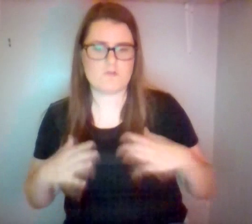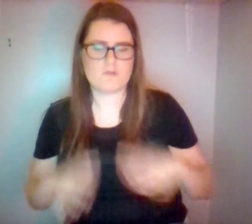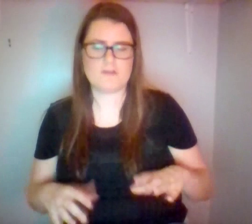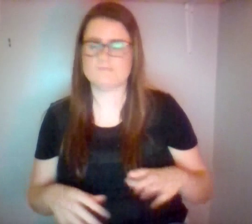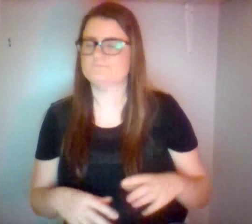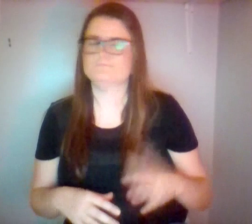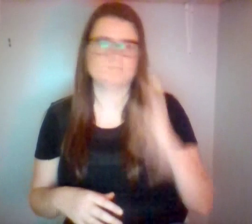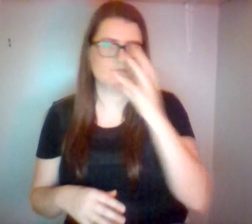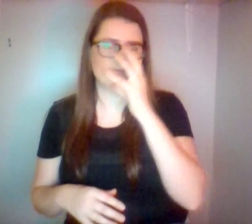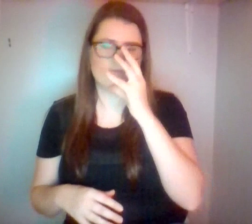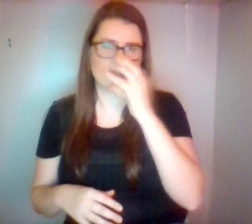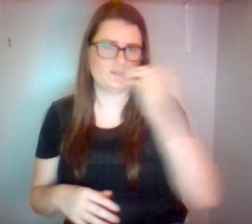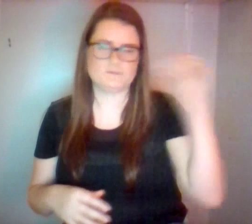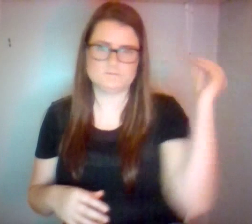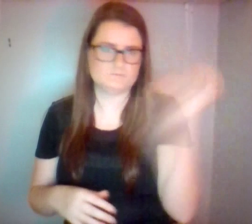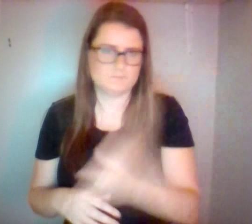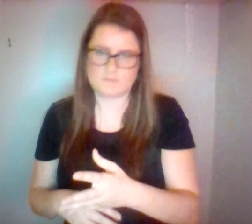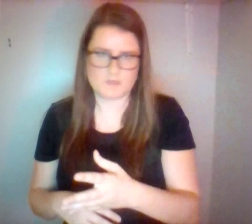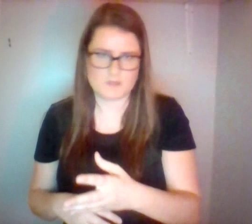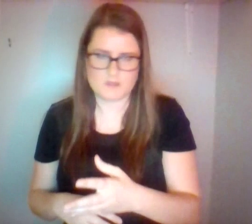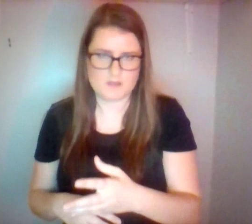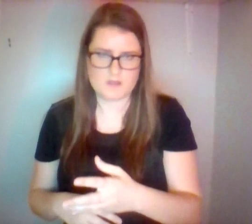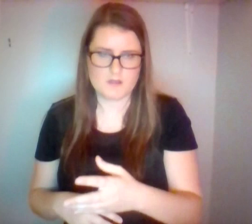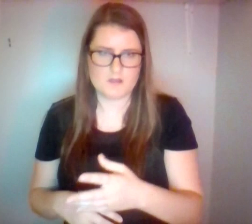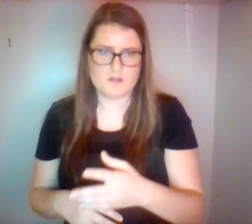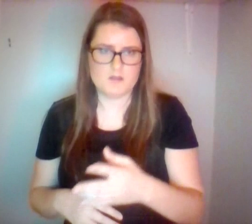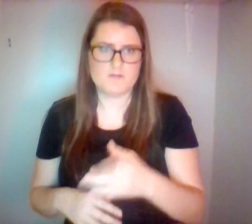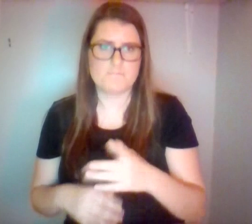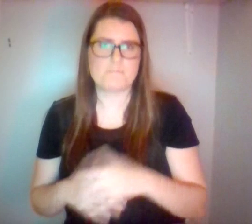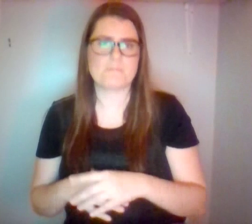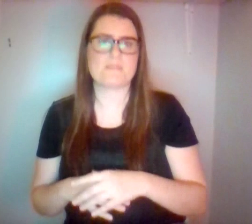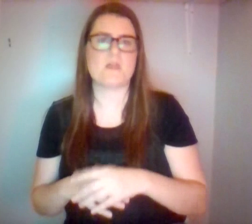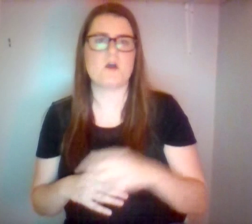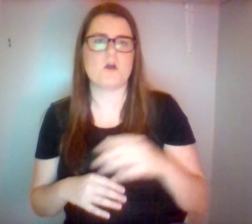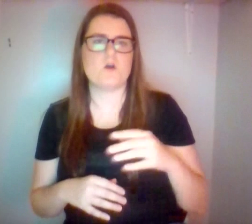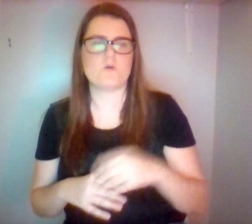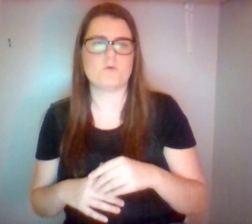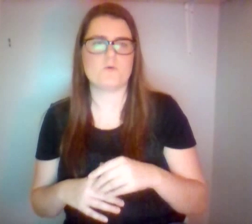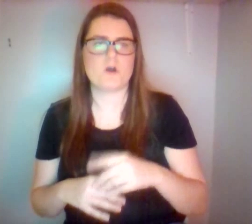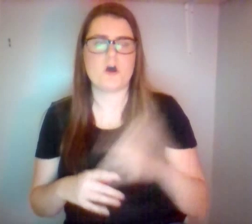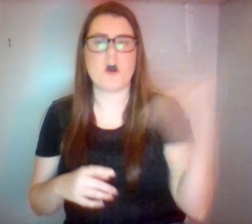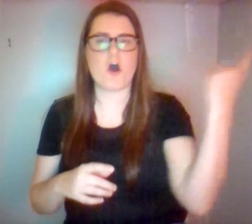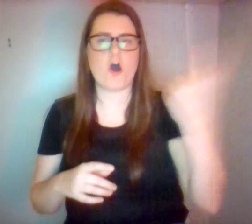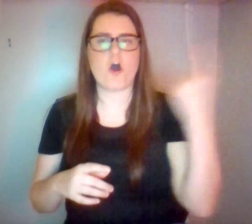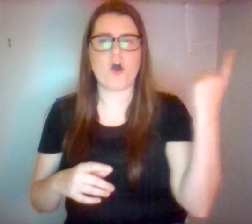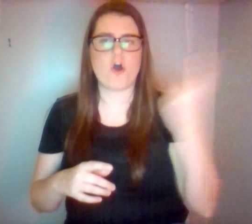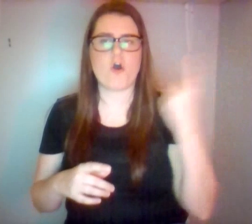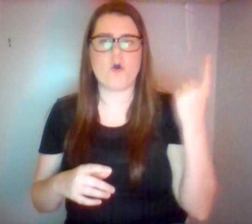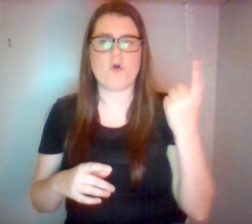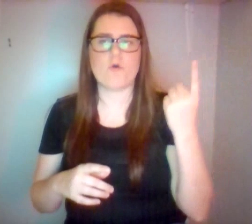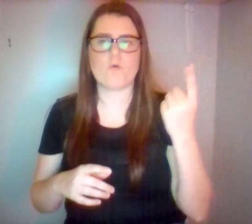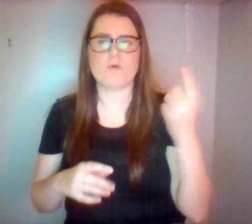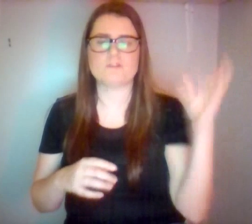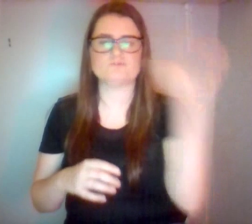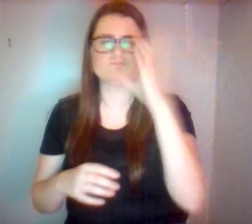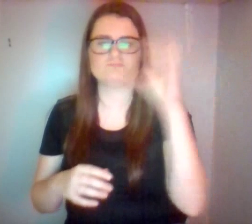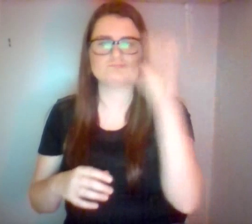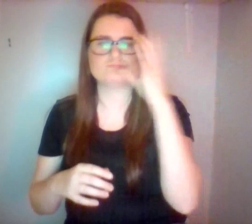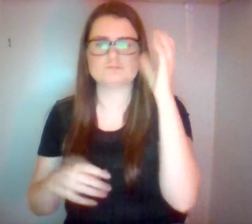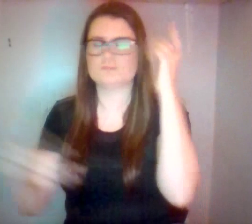6. They don't sow or reap or gather into barns. Your heavenly Father feeds them. Consider the lilies.